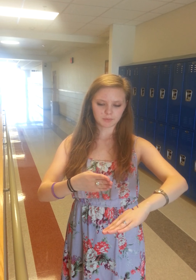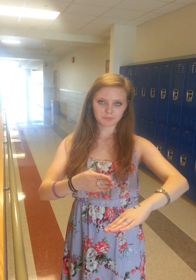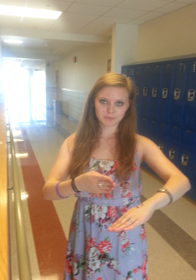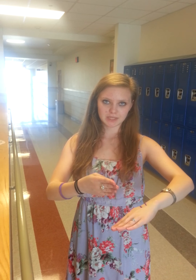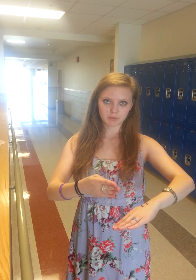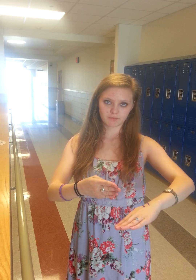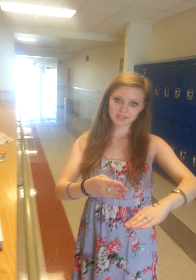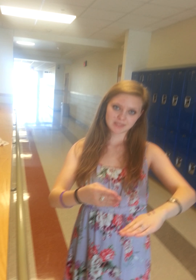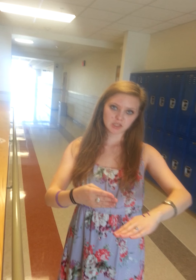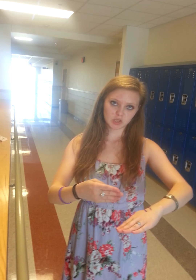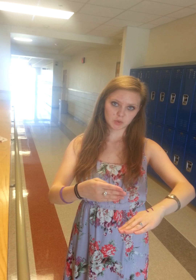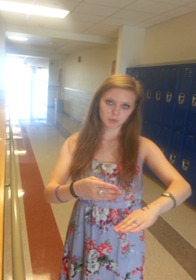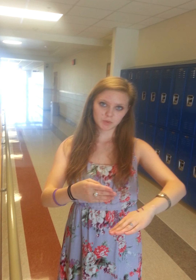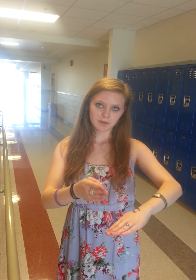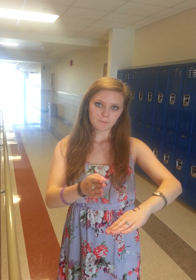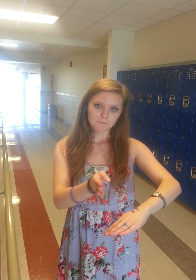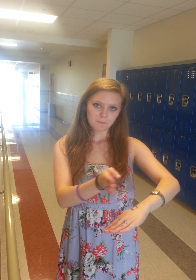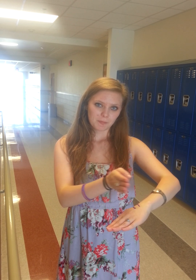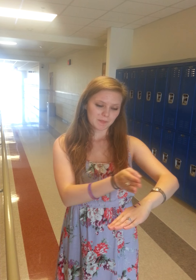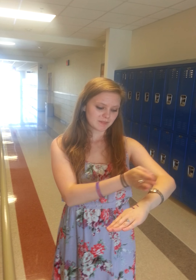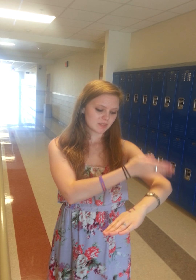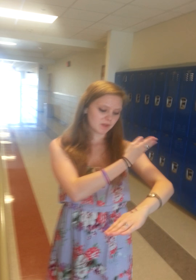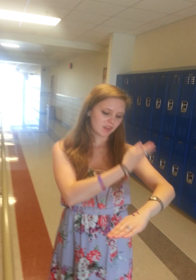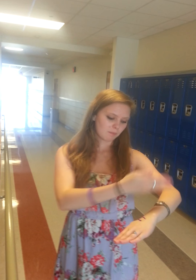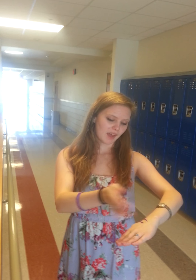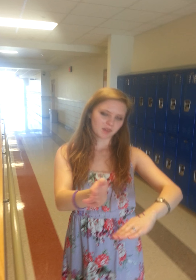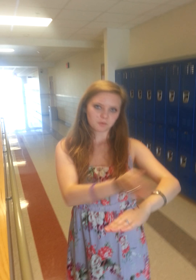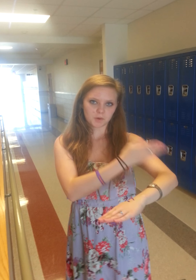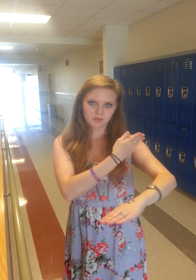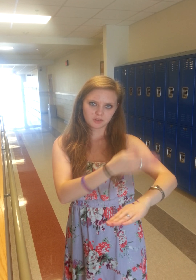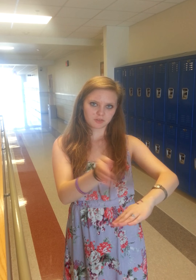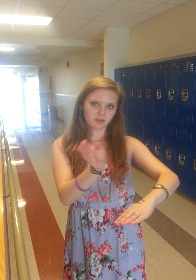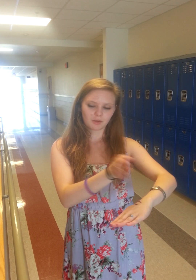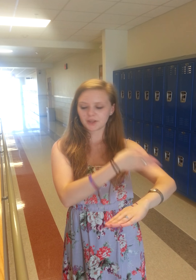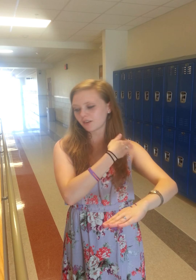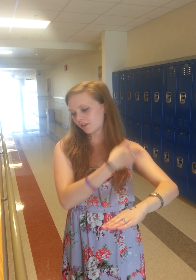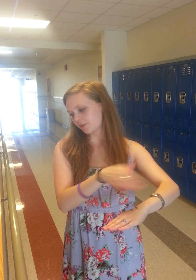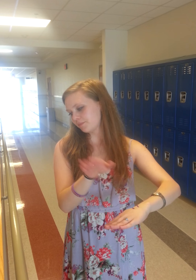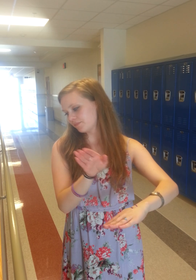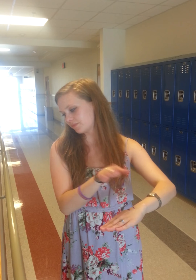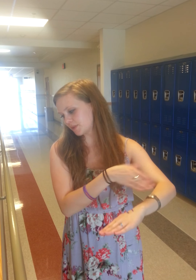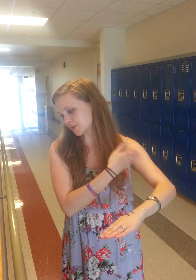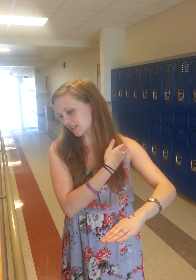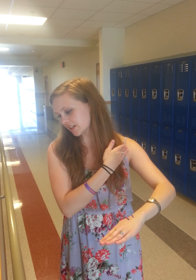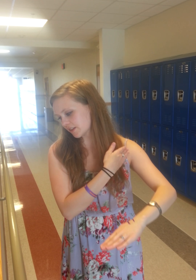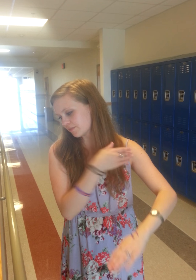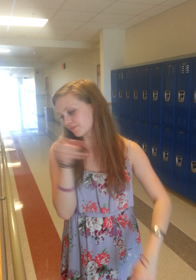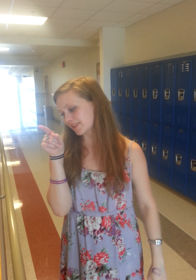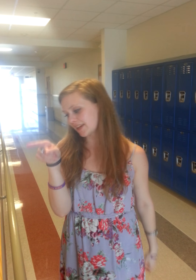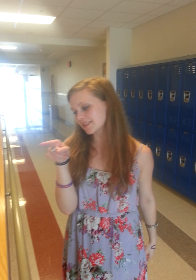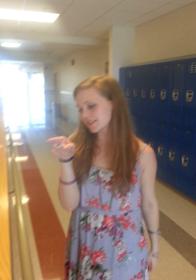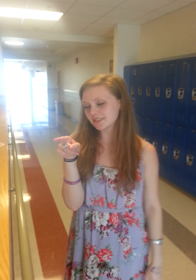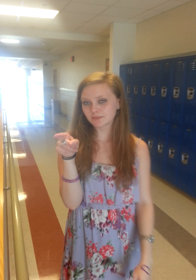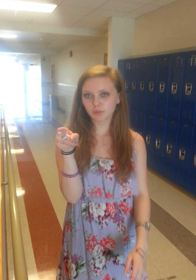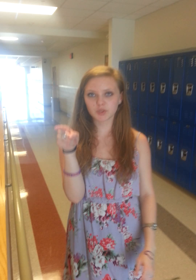B, palm facing you. And sway it back and forth on your non-dominant arm. Music. It. Point to